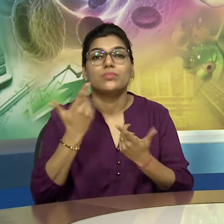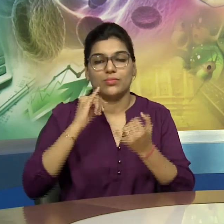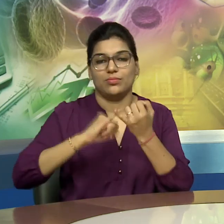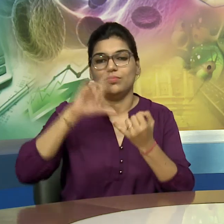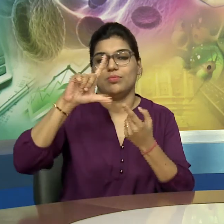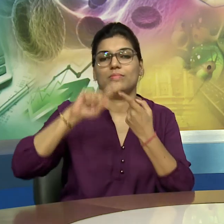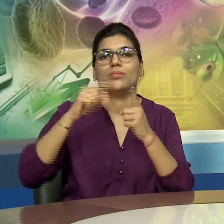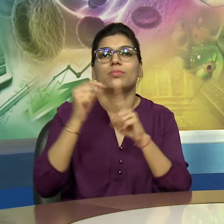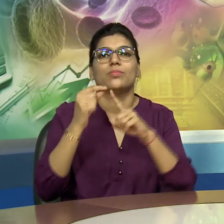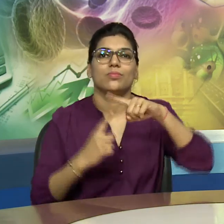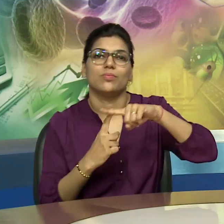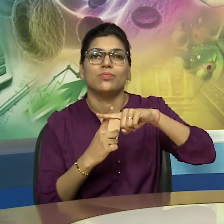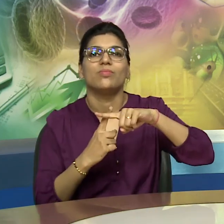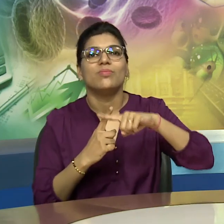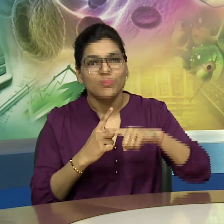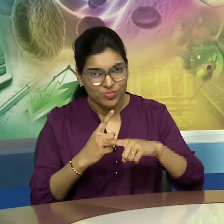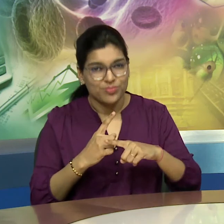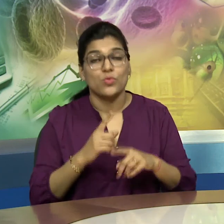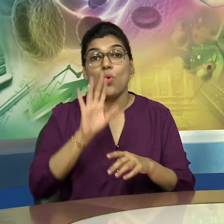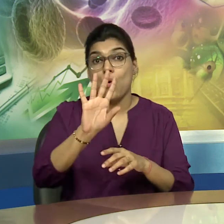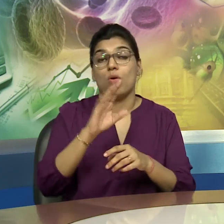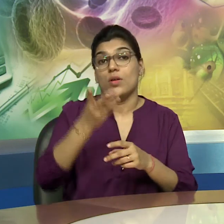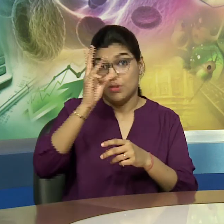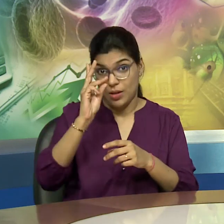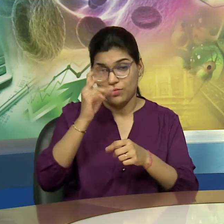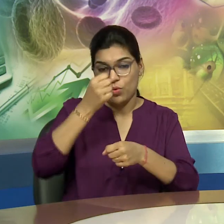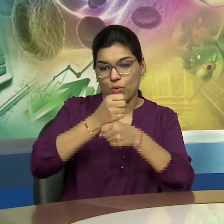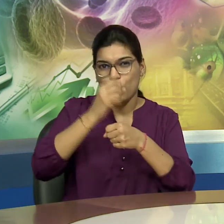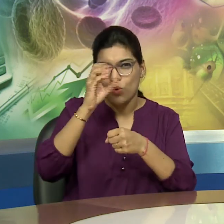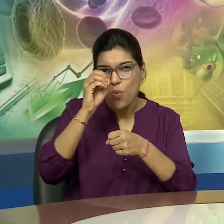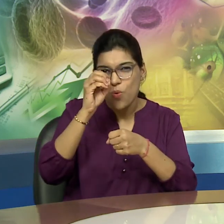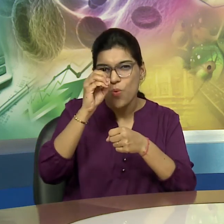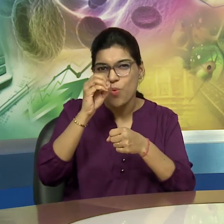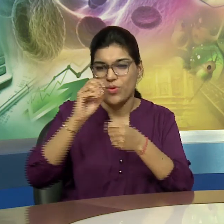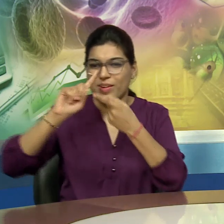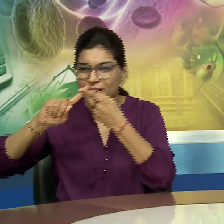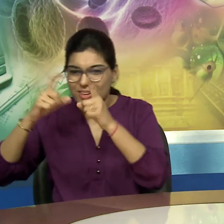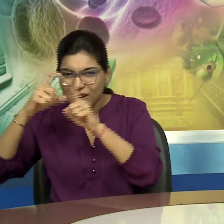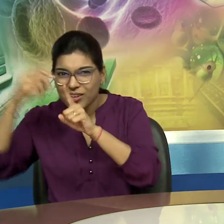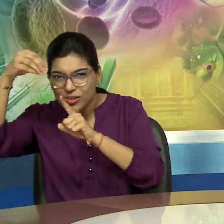The word sleep is used for the present form, but for the simple past we will use